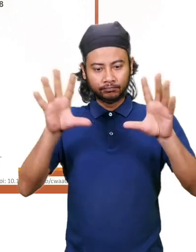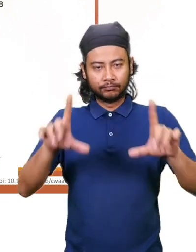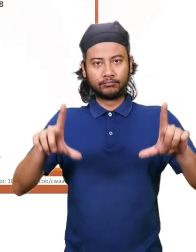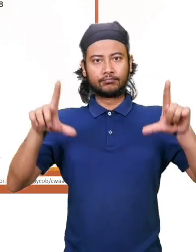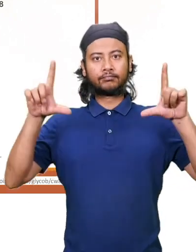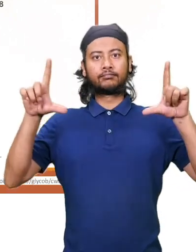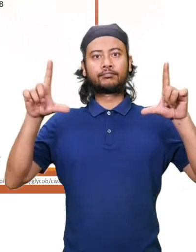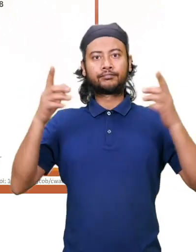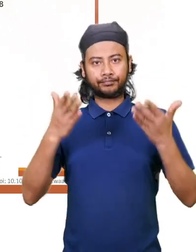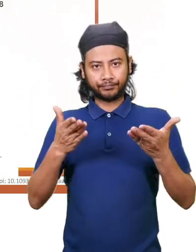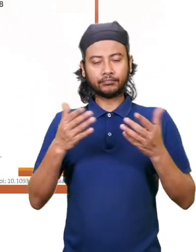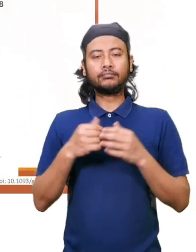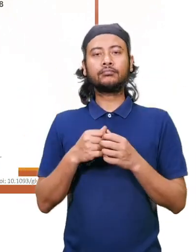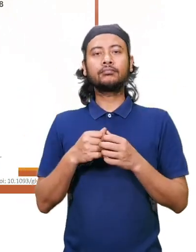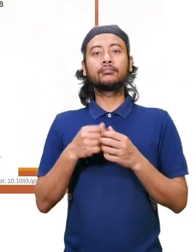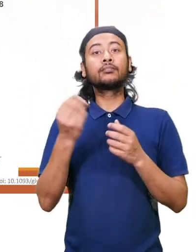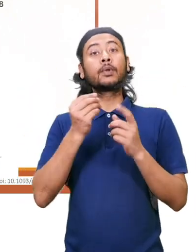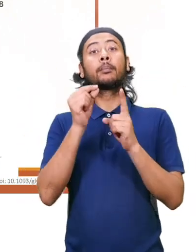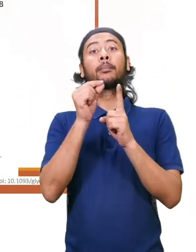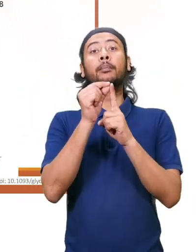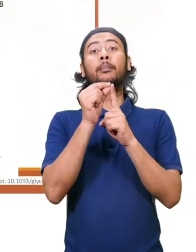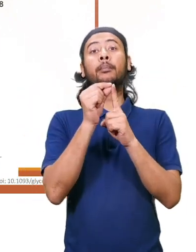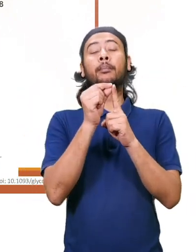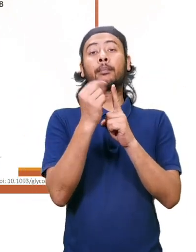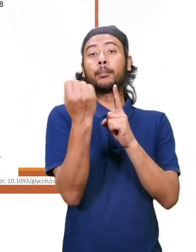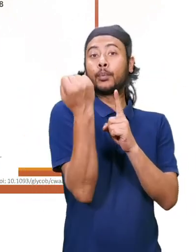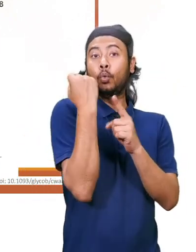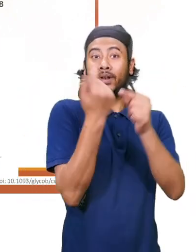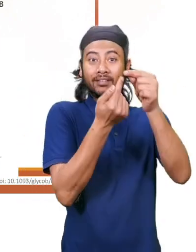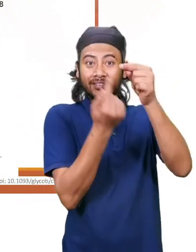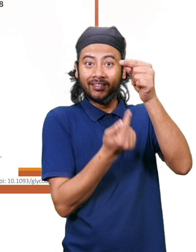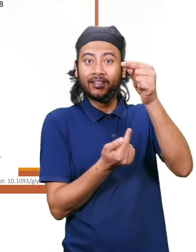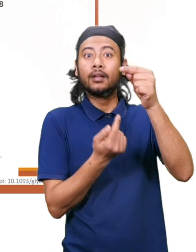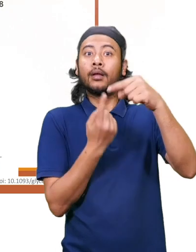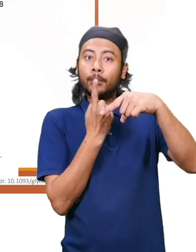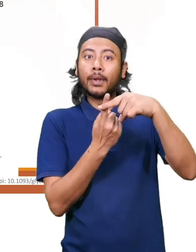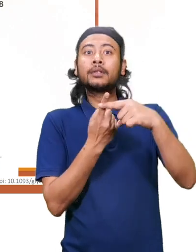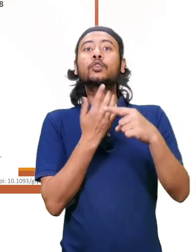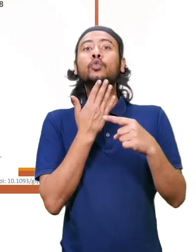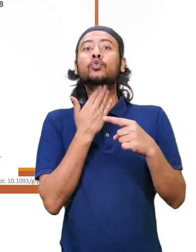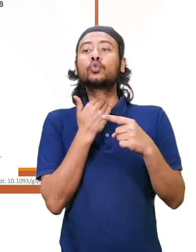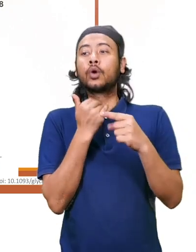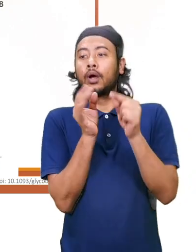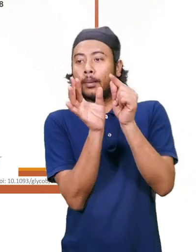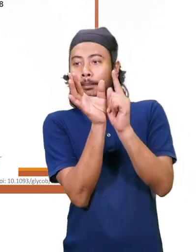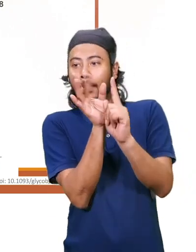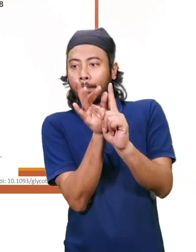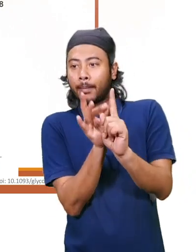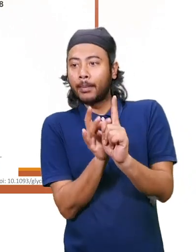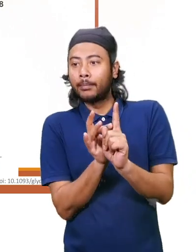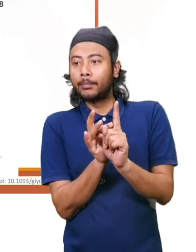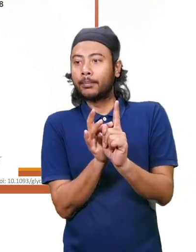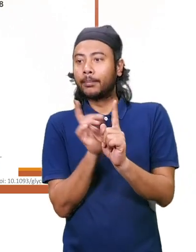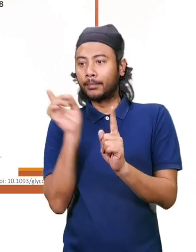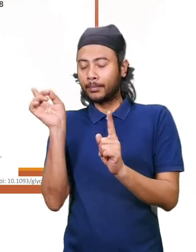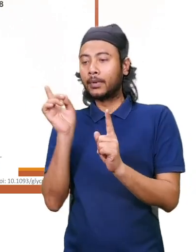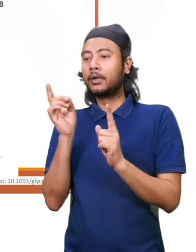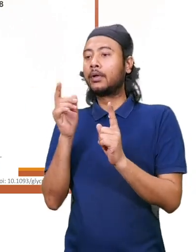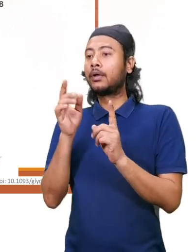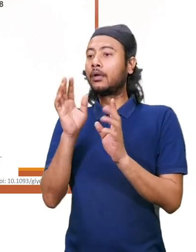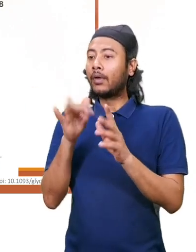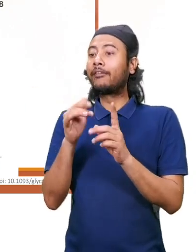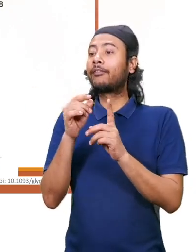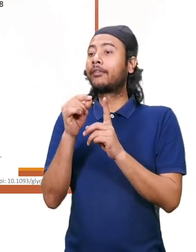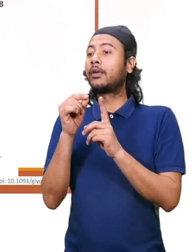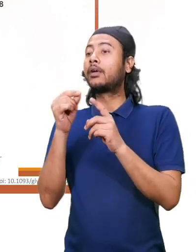found in this particular spectrum. Then there are several fragments which comprises both peptide and glycans. You